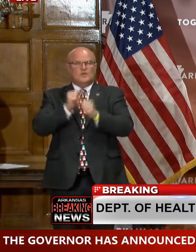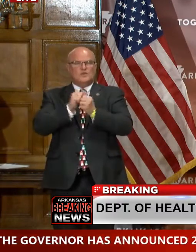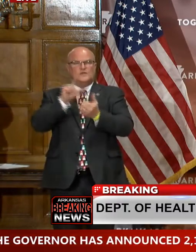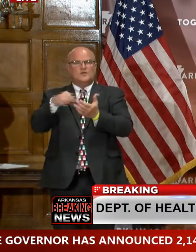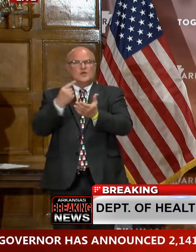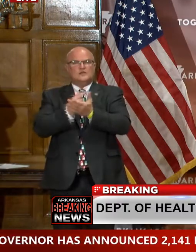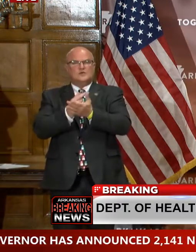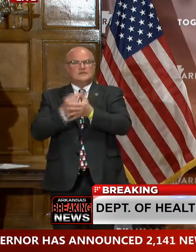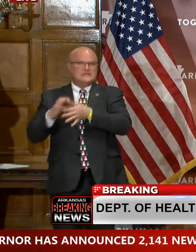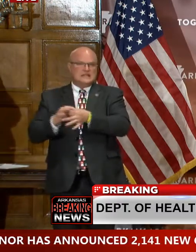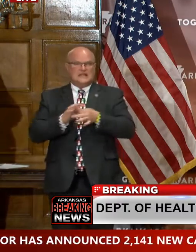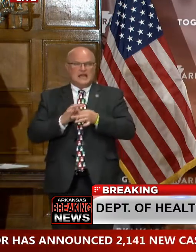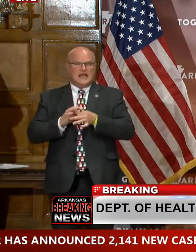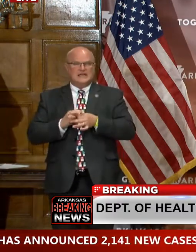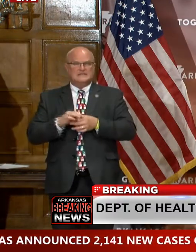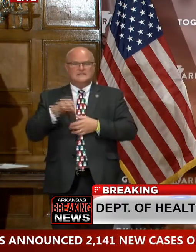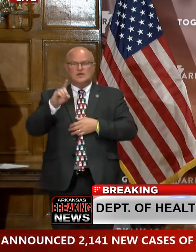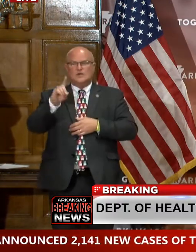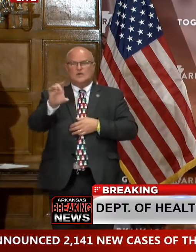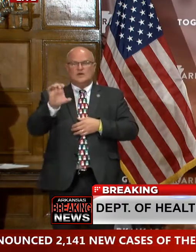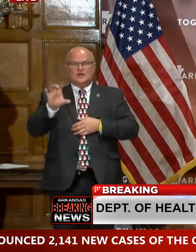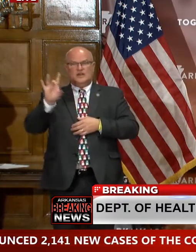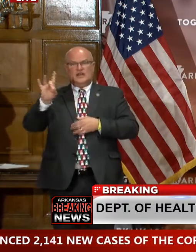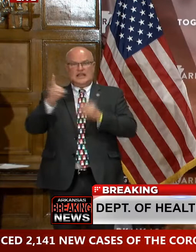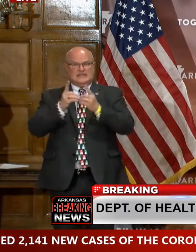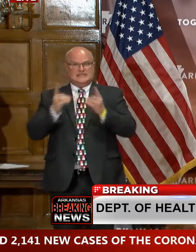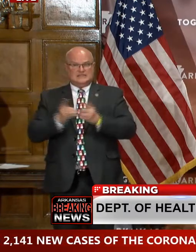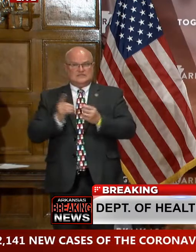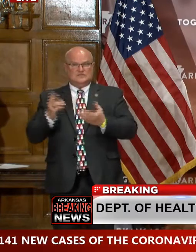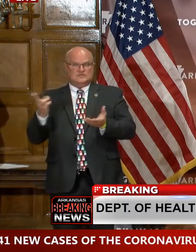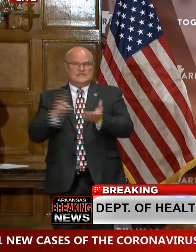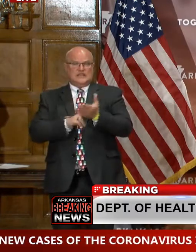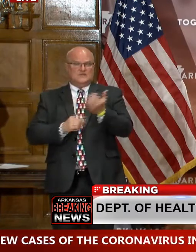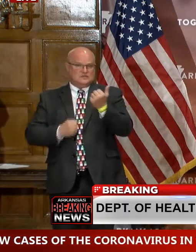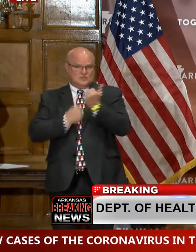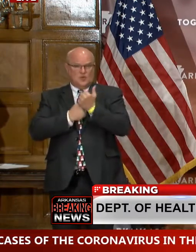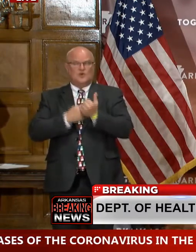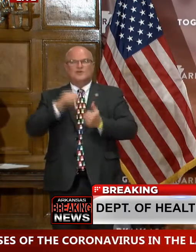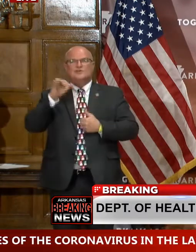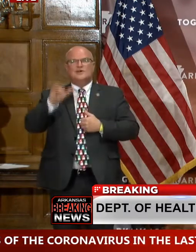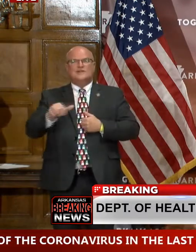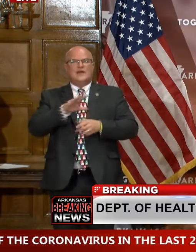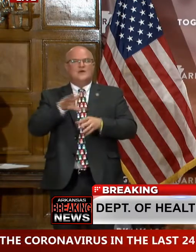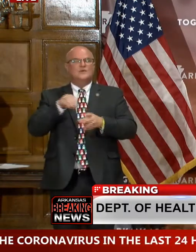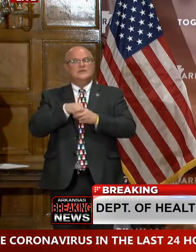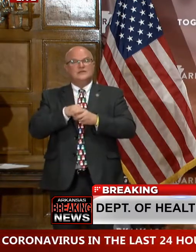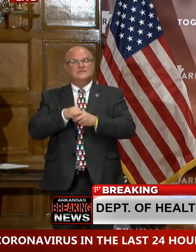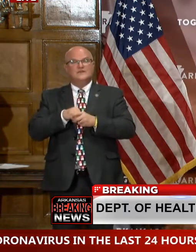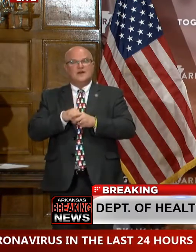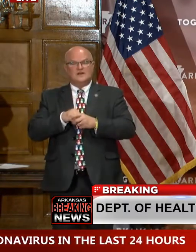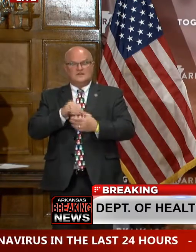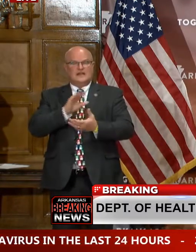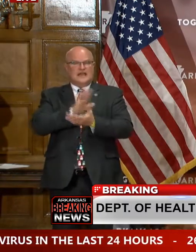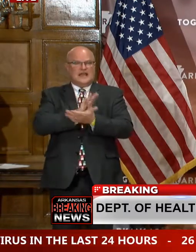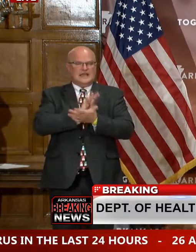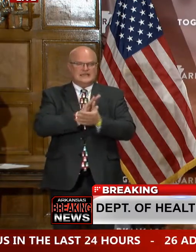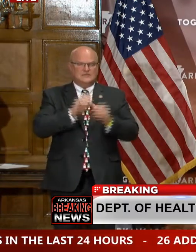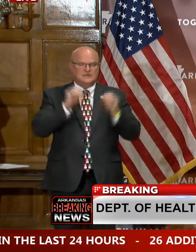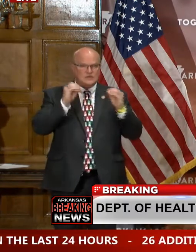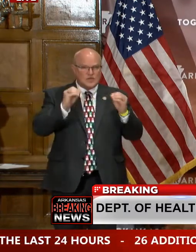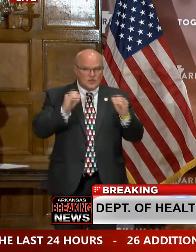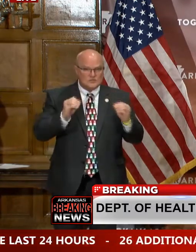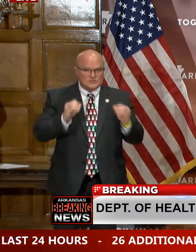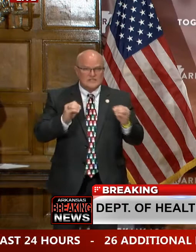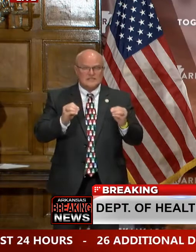Alliance, and 108 districts who have signed up for this support. So that's going to involve academic coaching. It's going